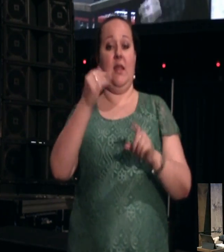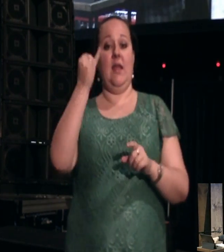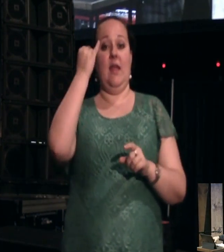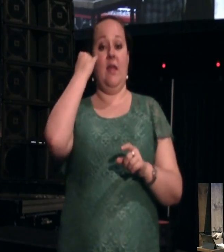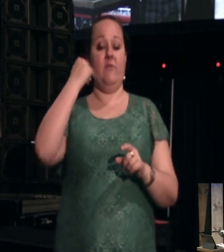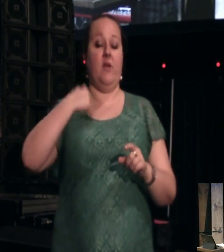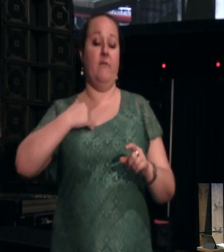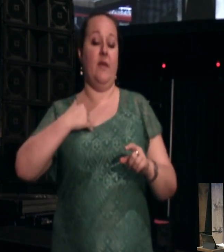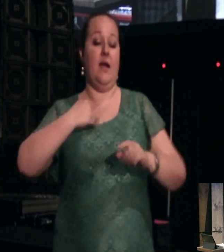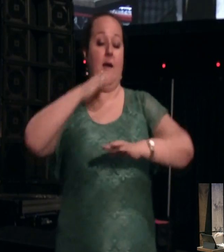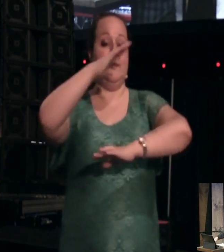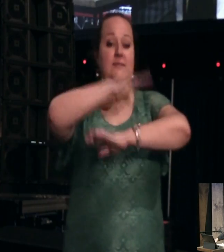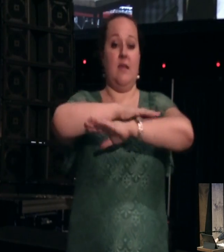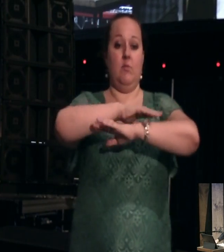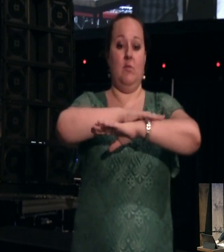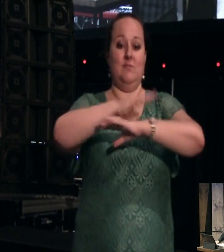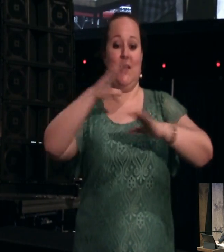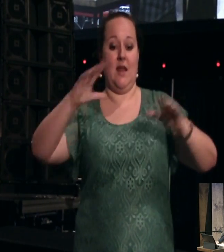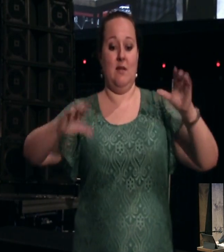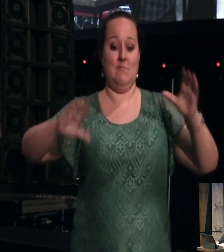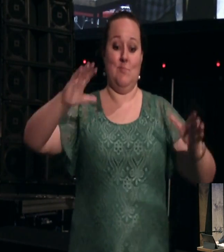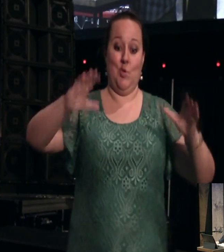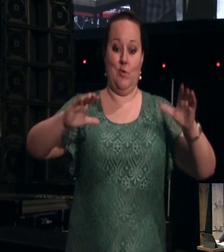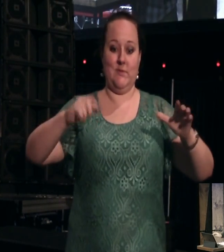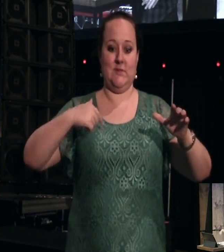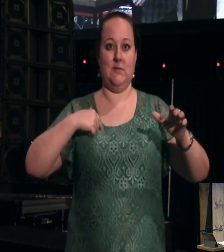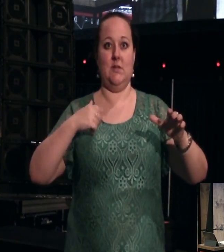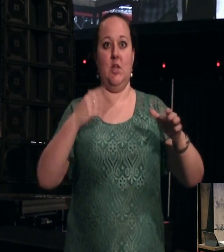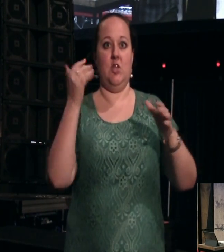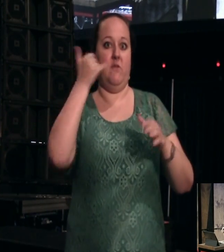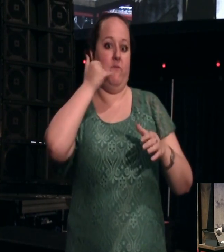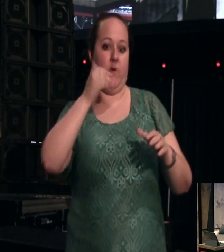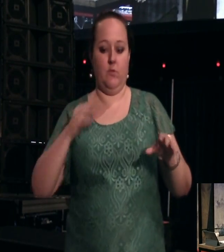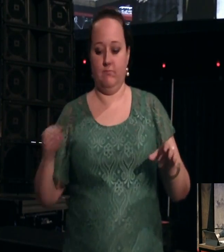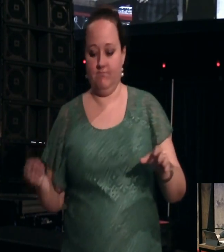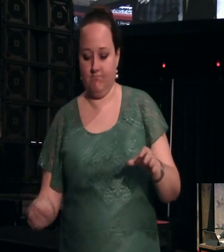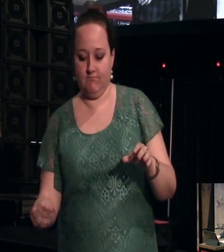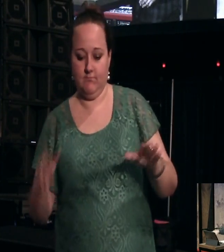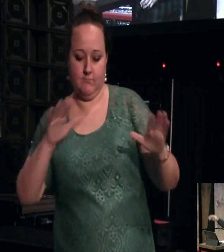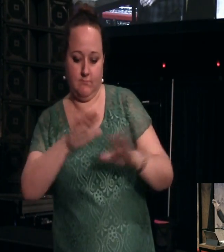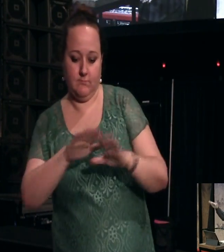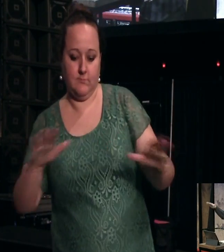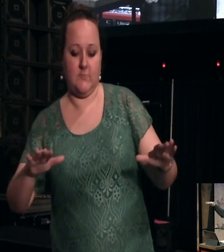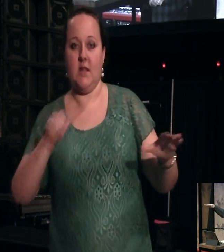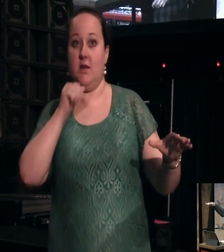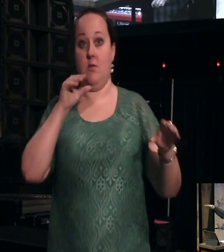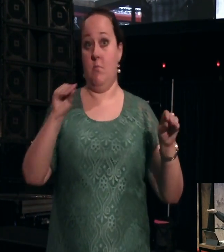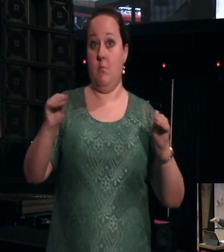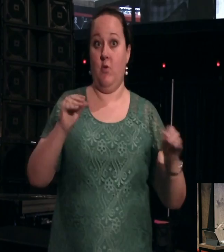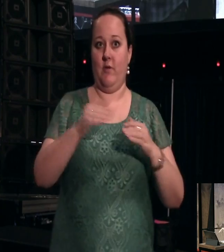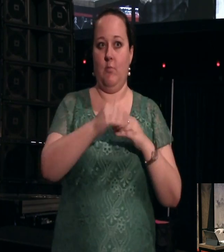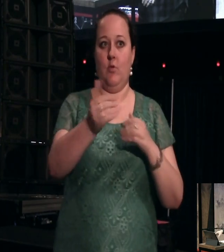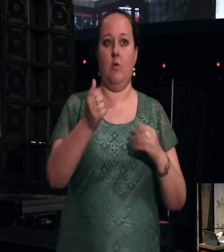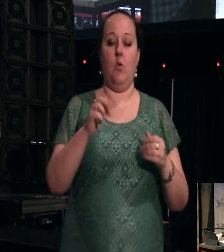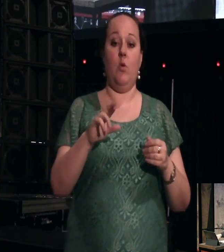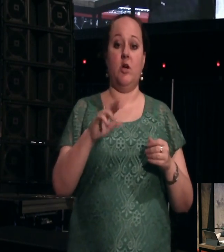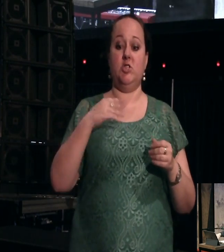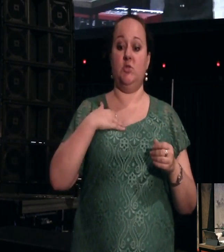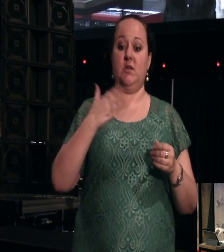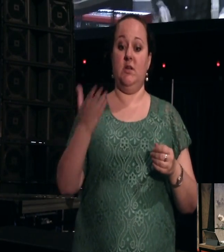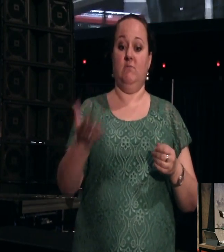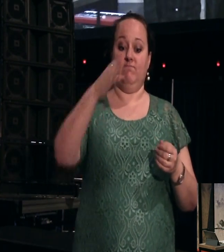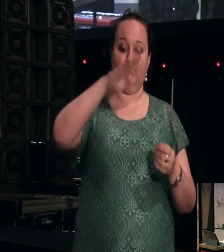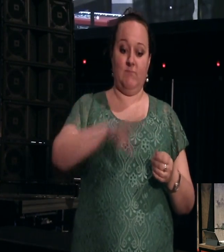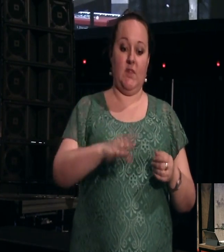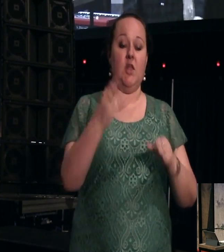it, and if you have a wobbly table, you can kind of jam it under one of the table legs to kind of even the table out. Or you